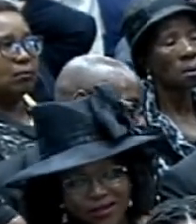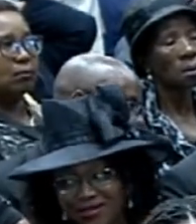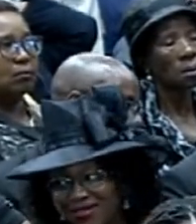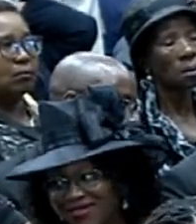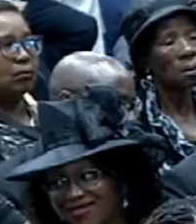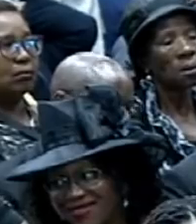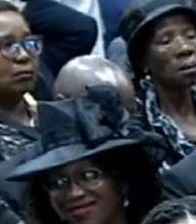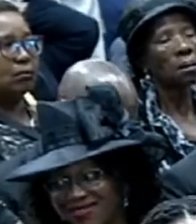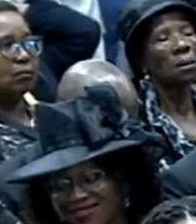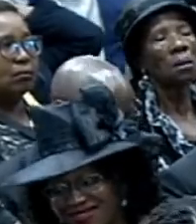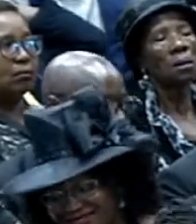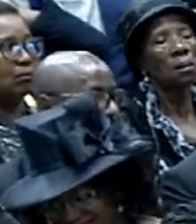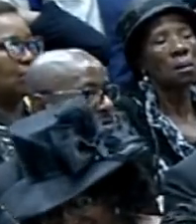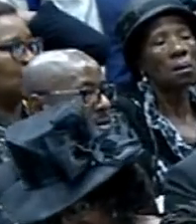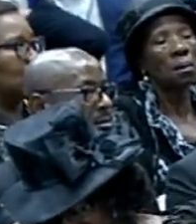not.